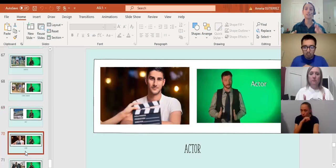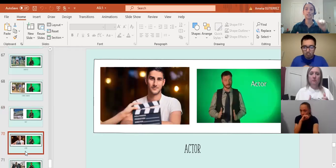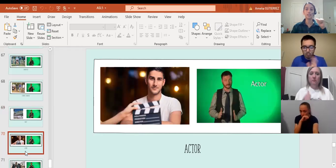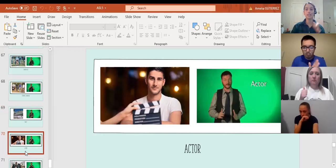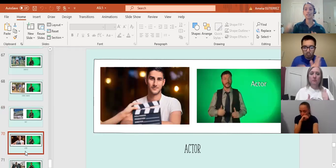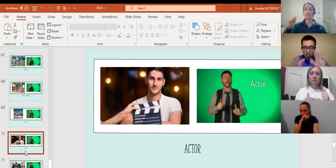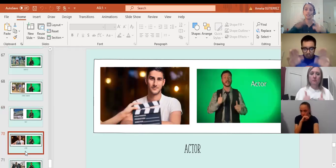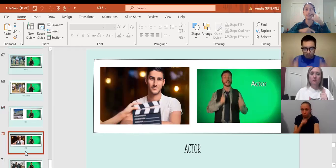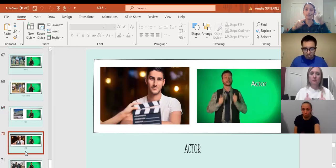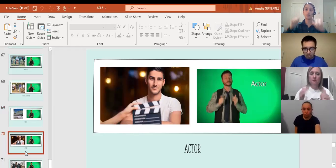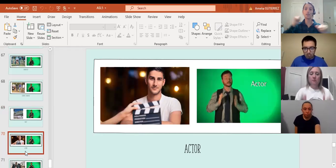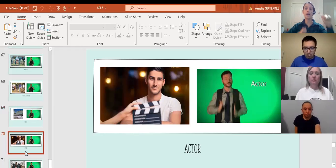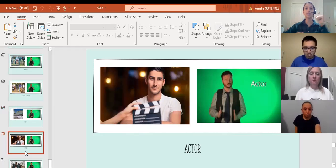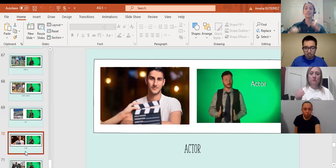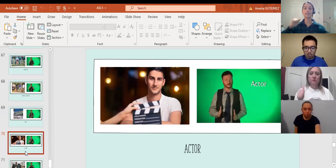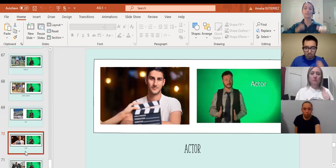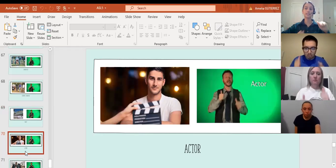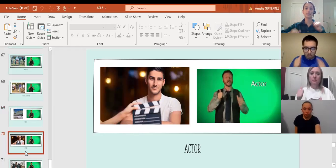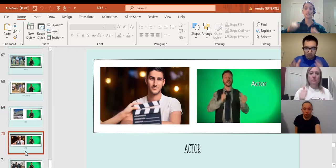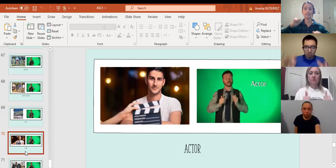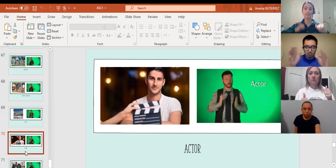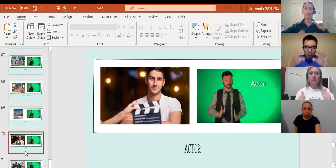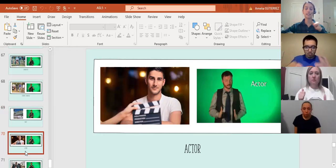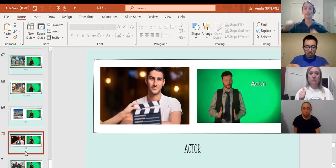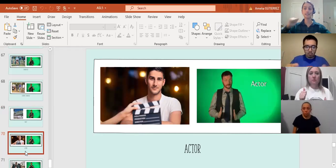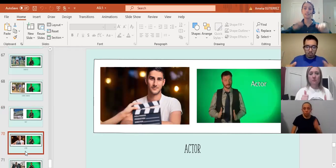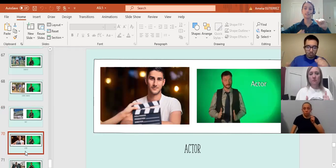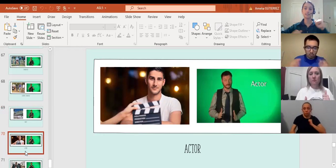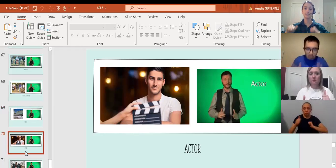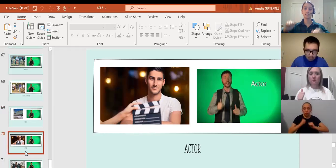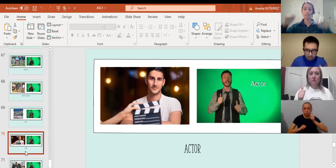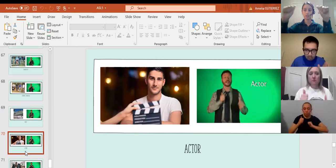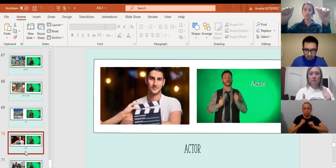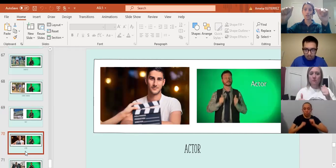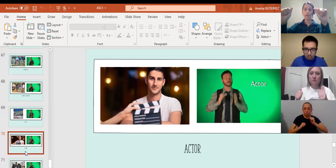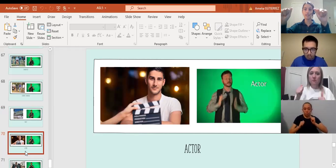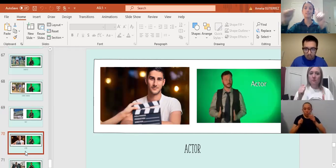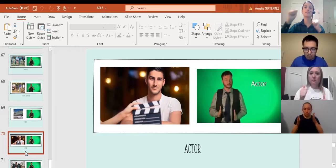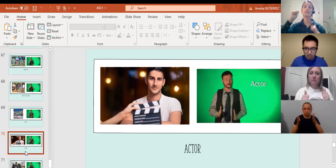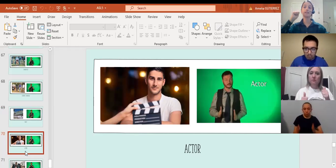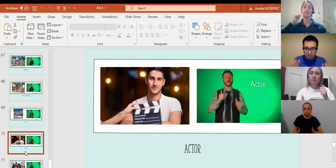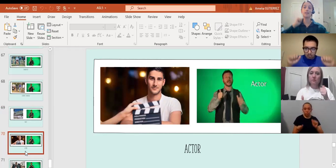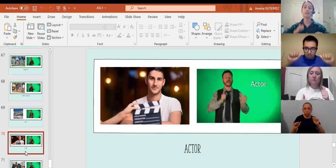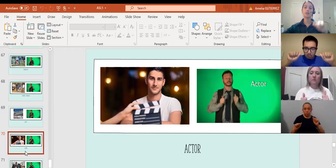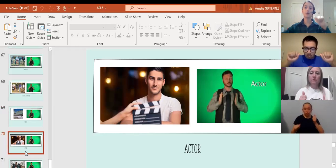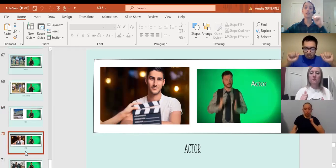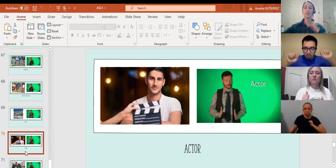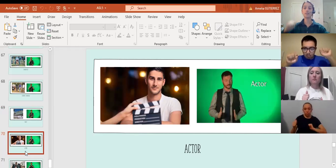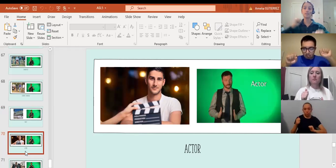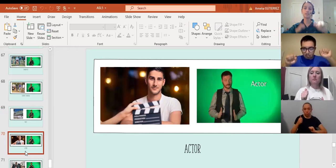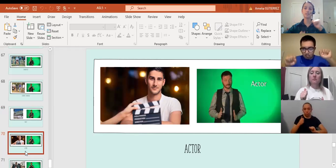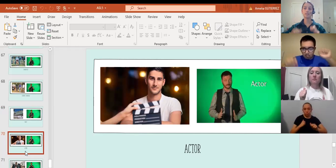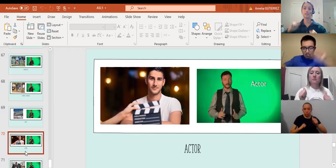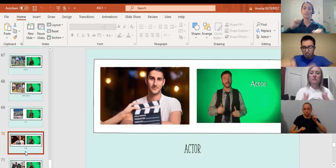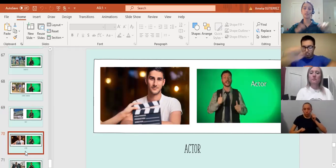Actor. This is a sign for act. Act. So they're A's going